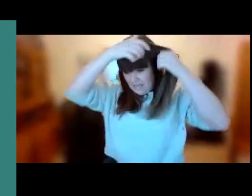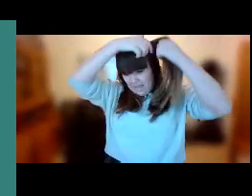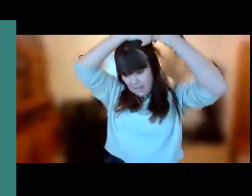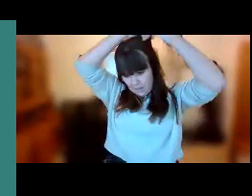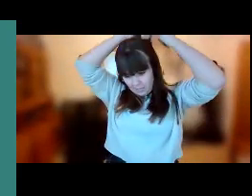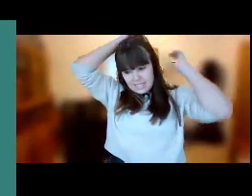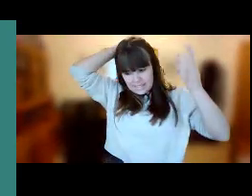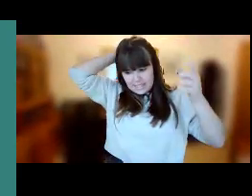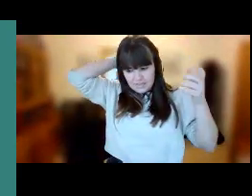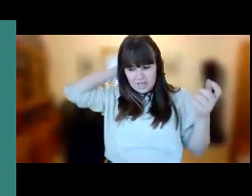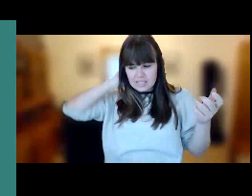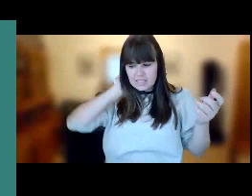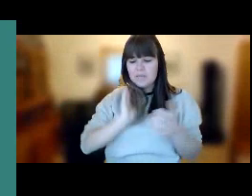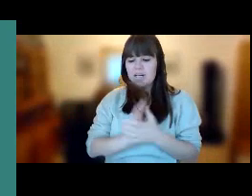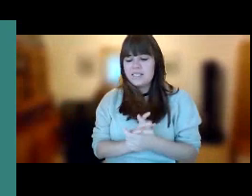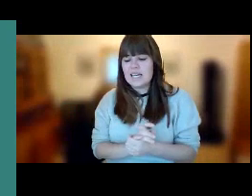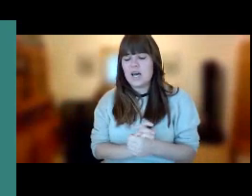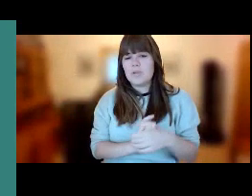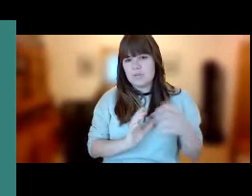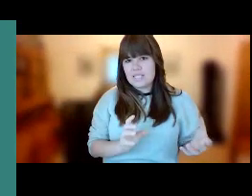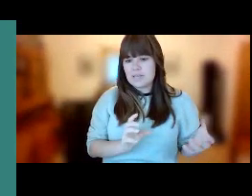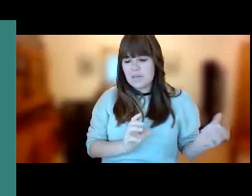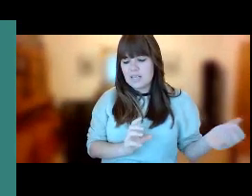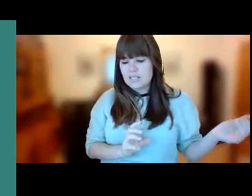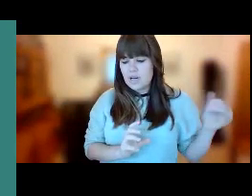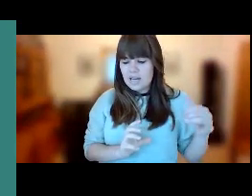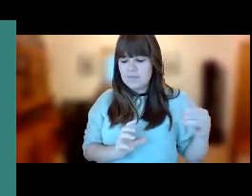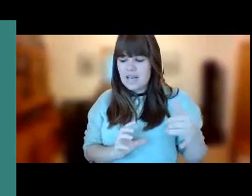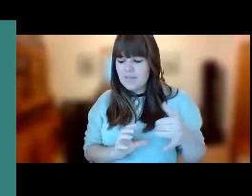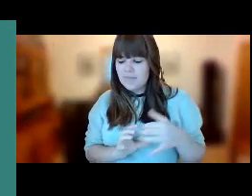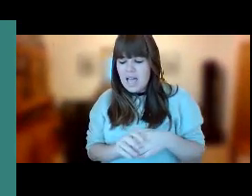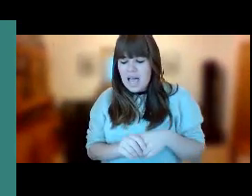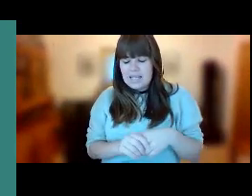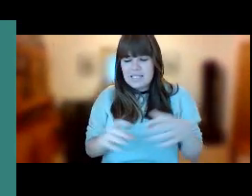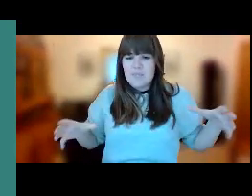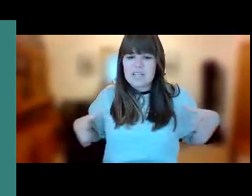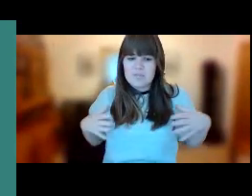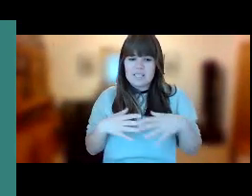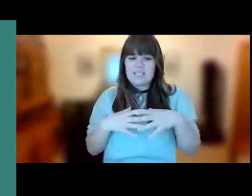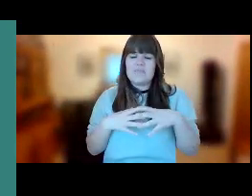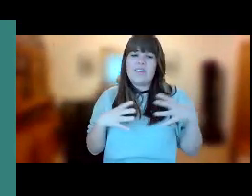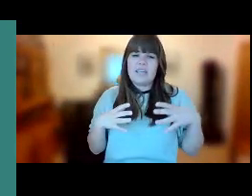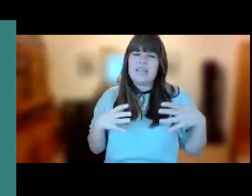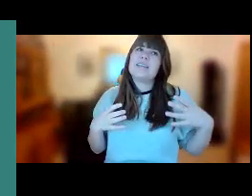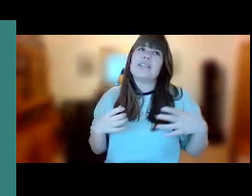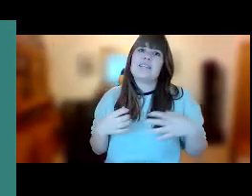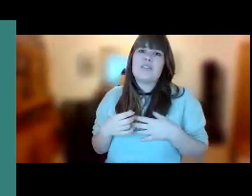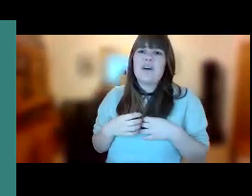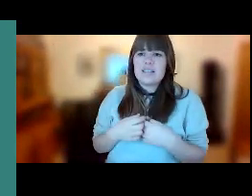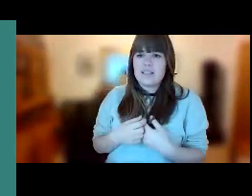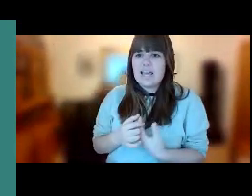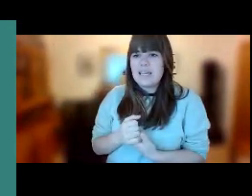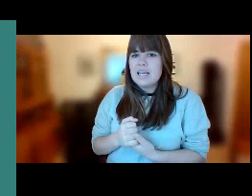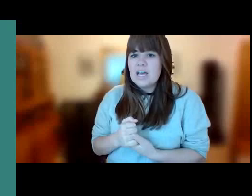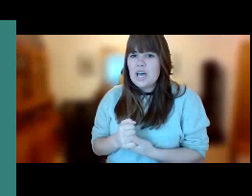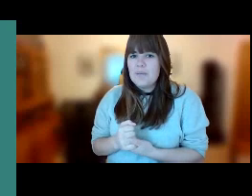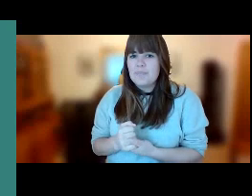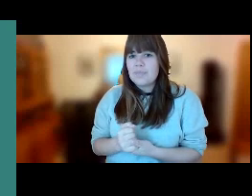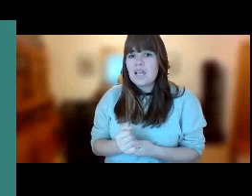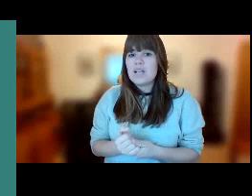the identity first. So they might say, I'm an autistic person, or I am deaf. And to them, that's because it's the fact that